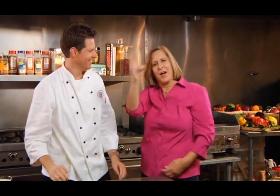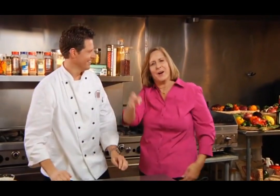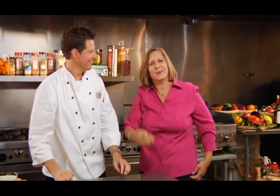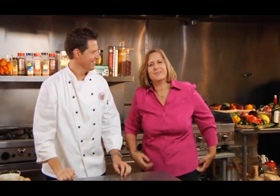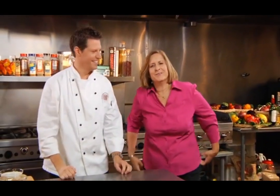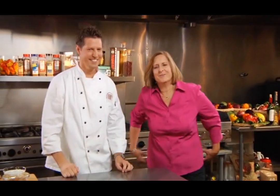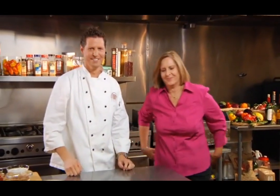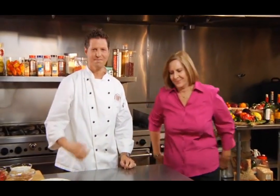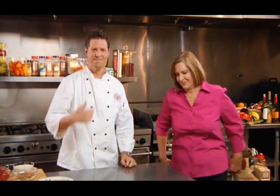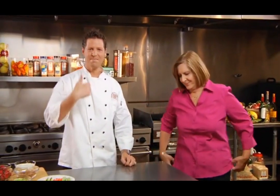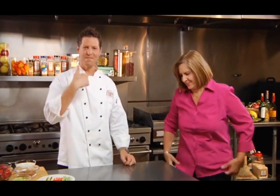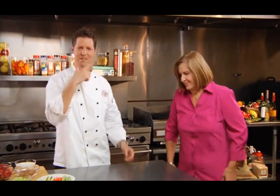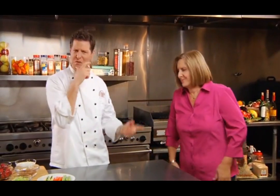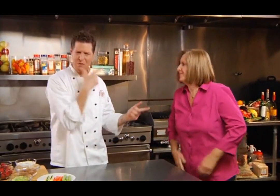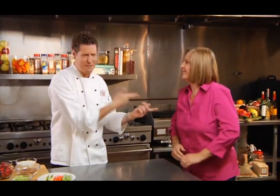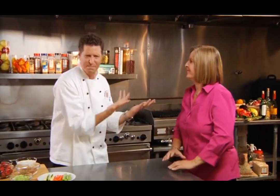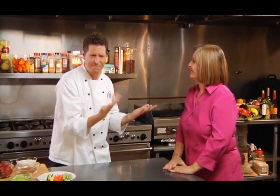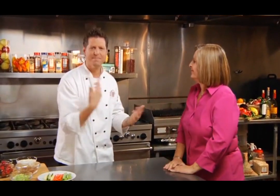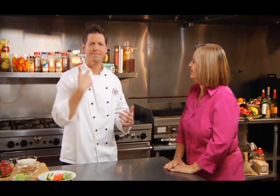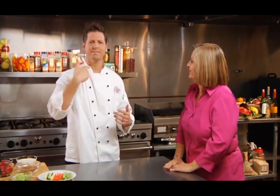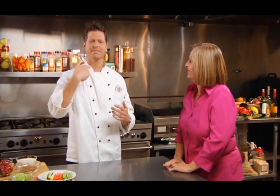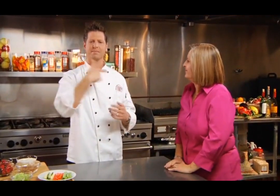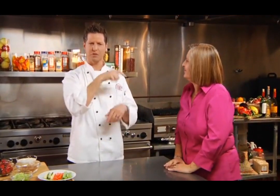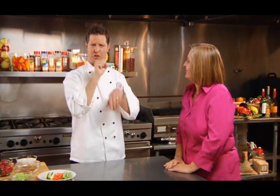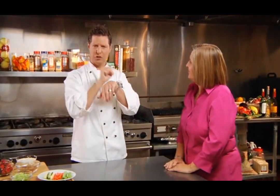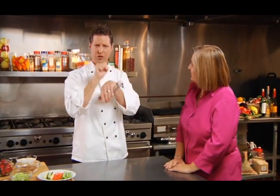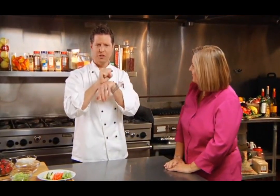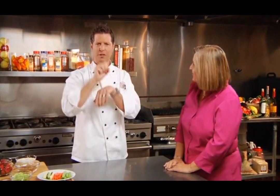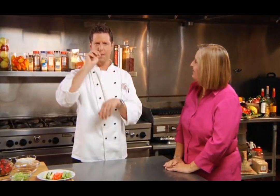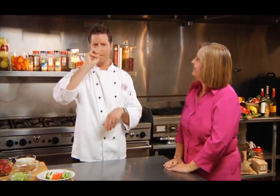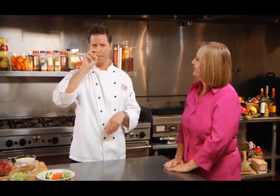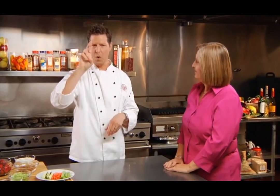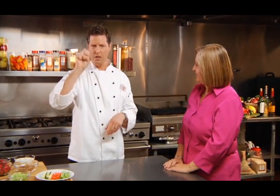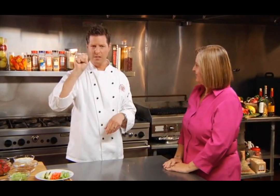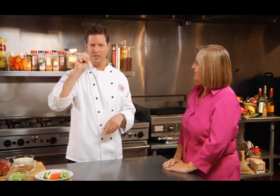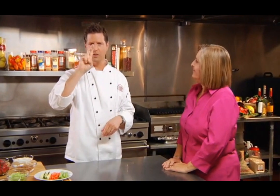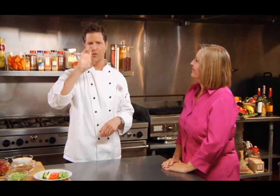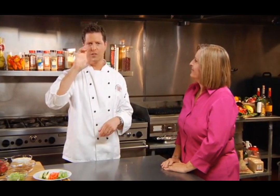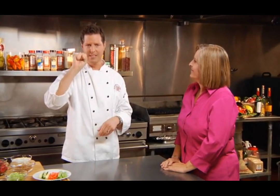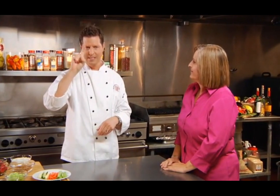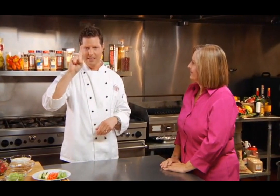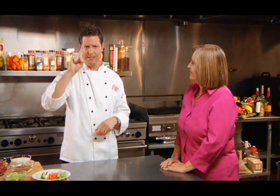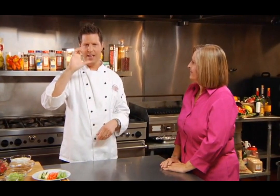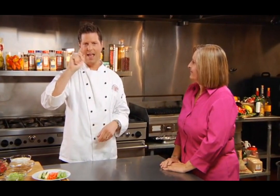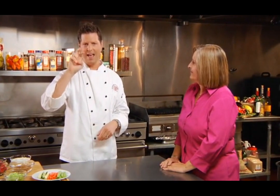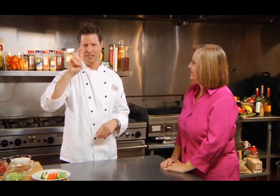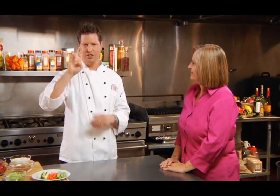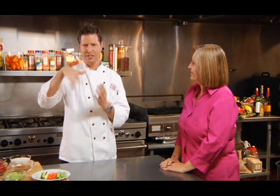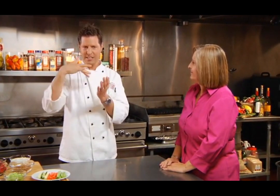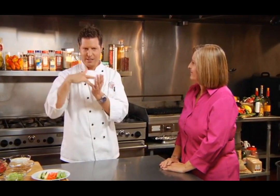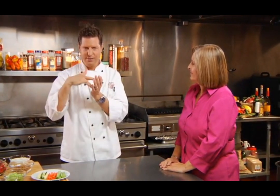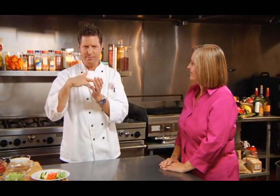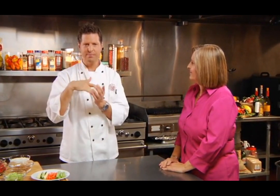Hello. Patty works at the Moores UCSD Cancer Center and she is very knowledgeable about healthy